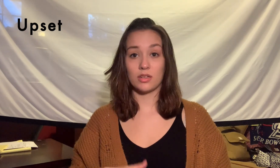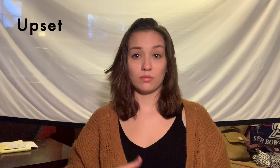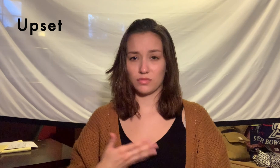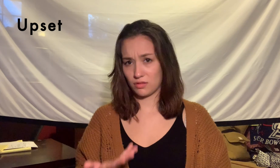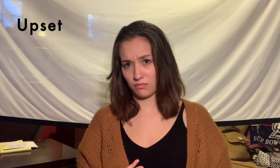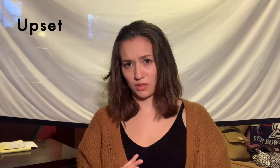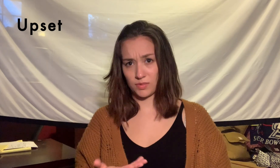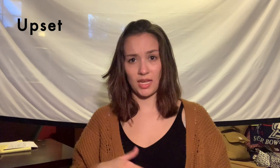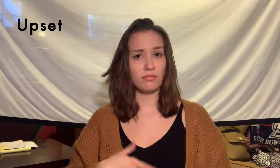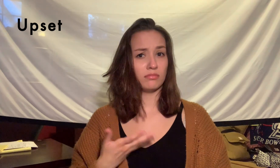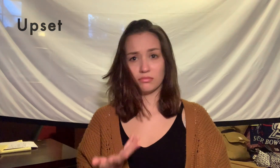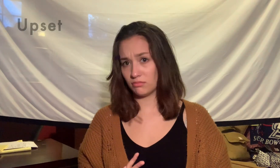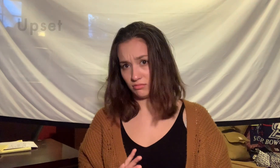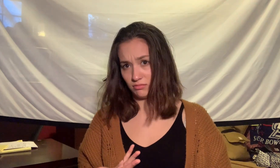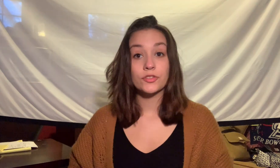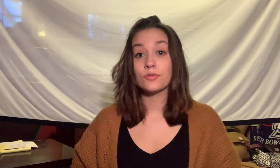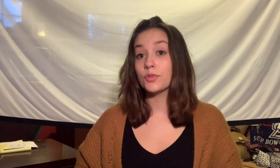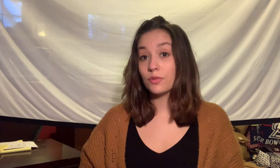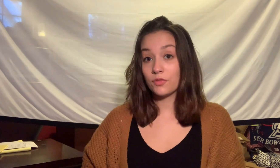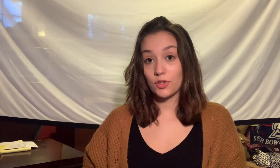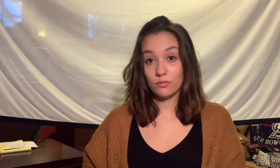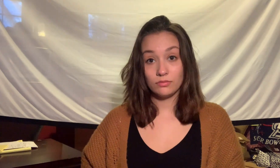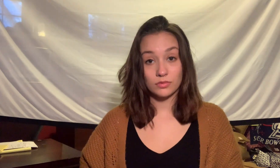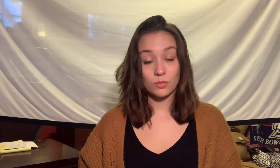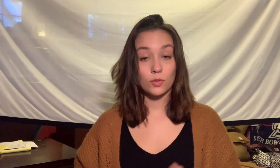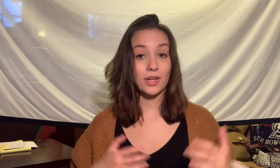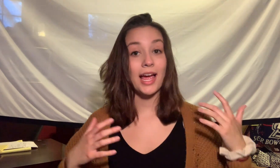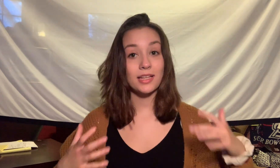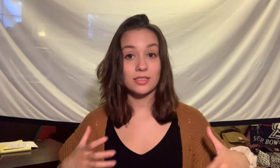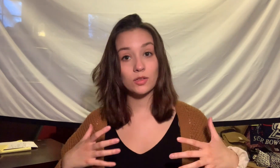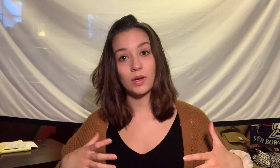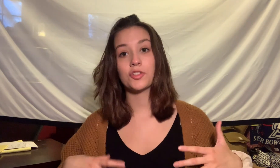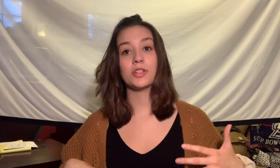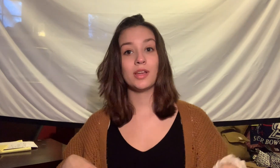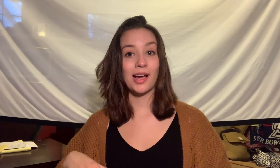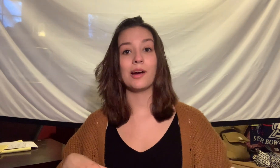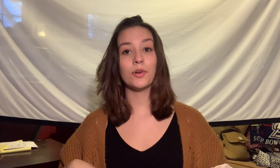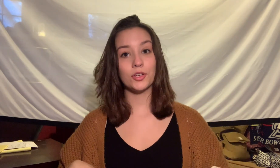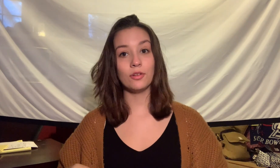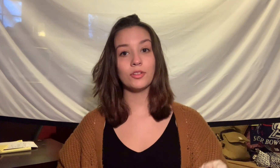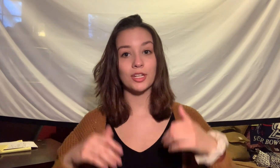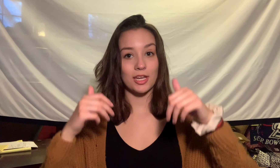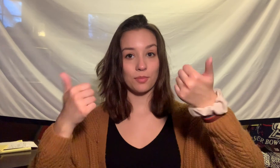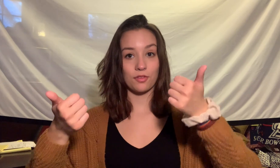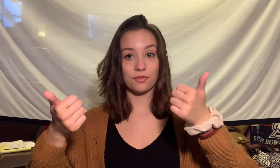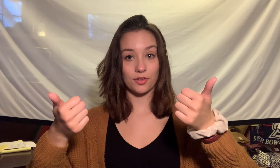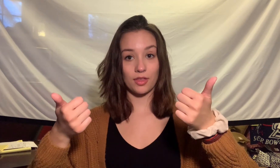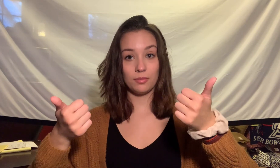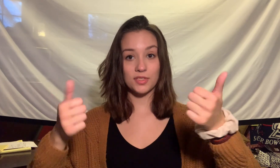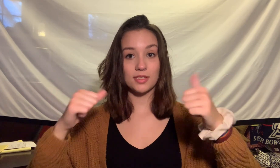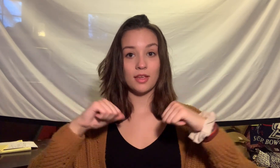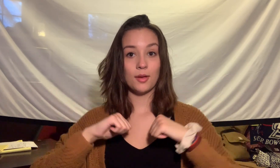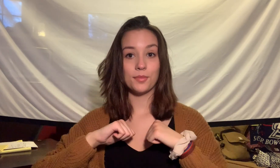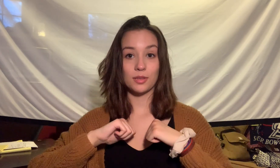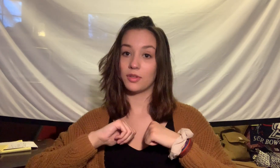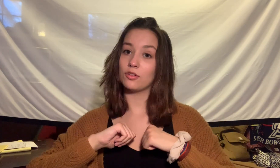So upset. So to review, when you want to ask the question, how are you? You're going to take both of your thumbs, put them in your